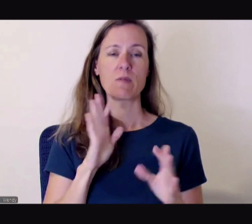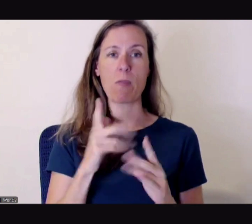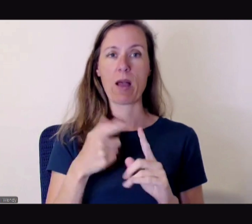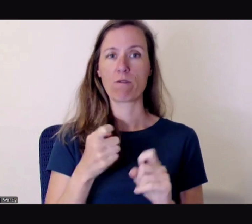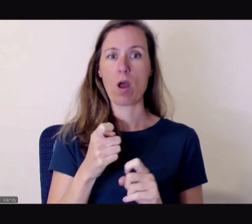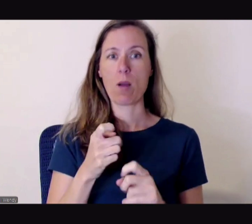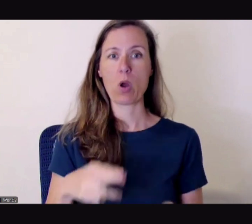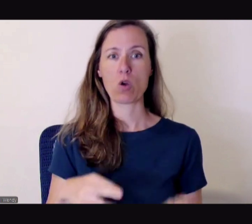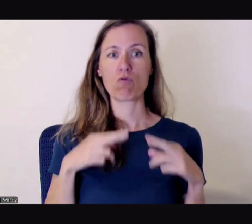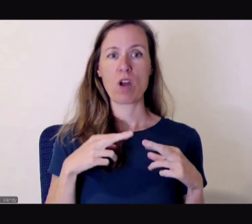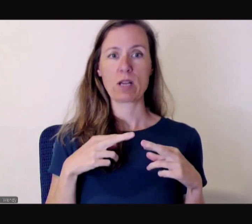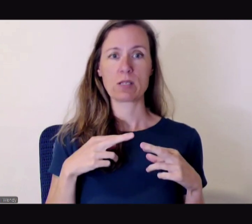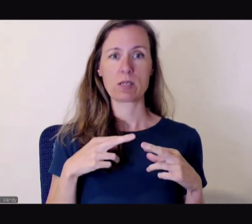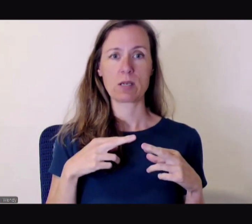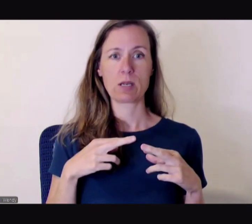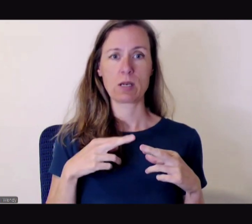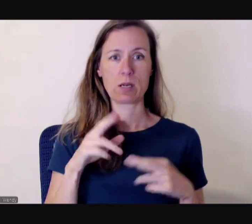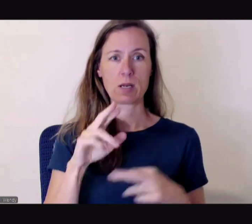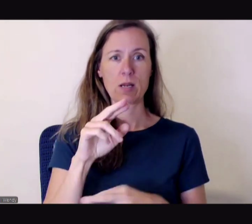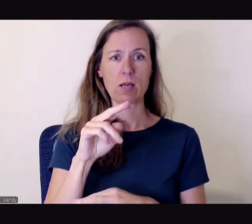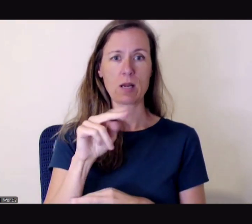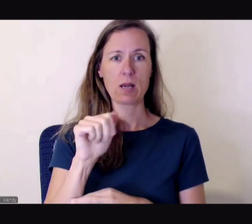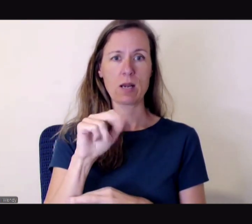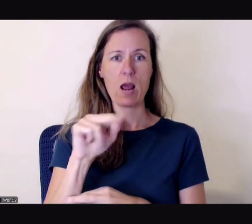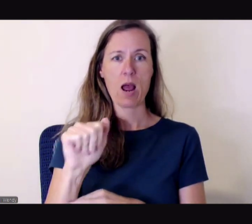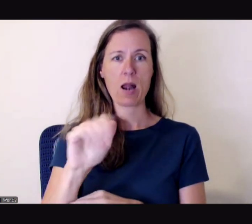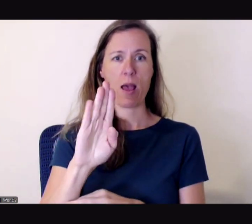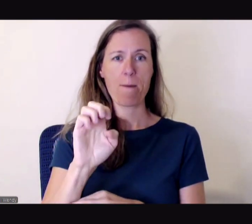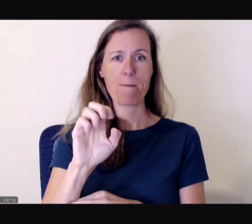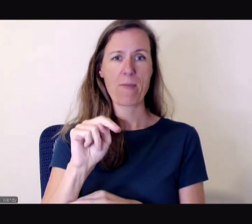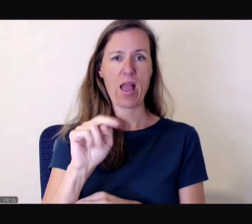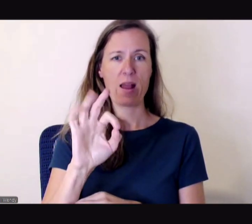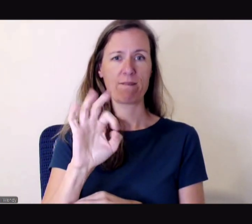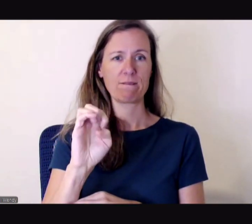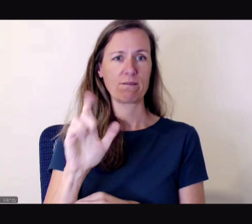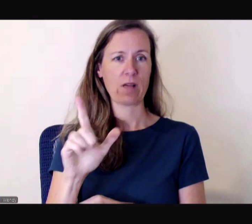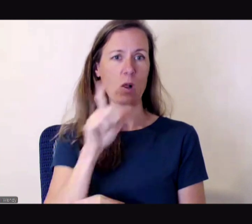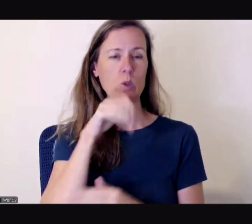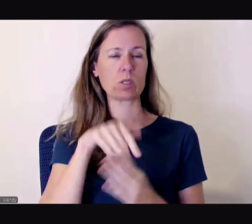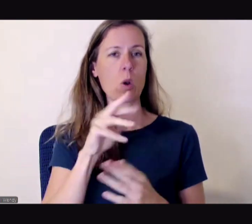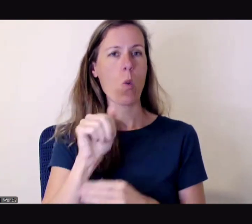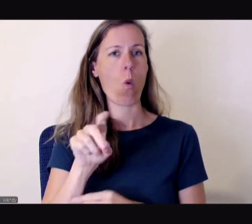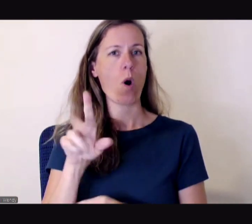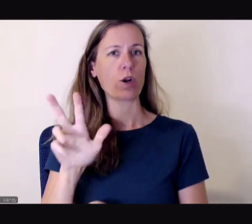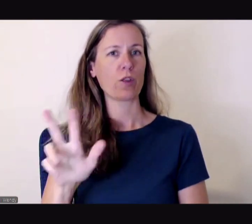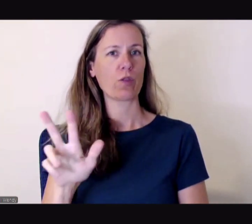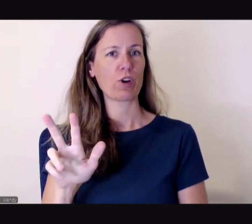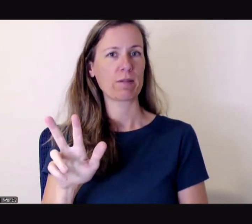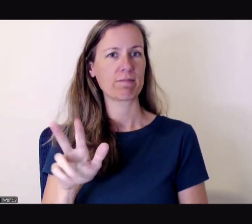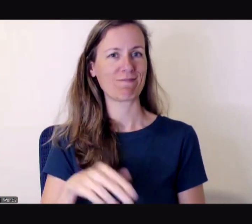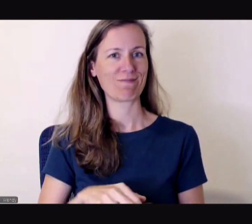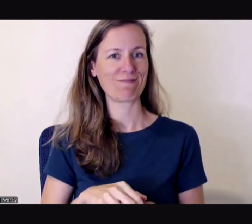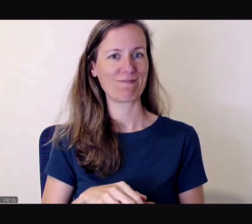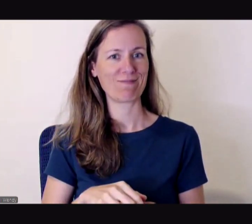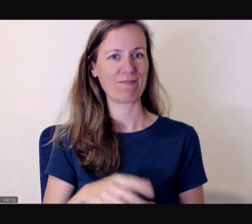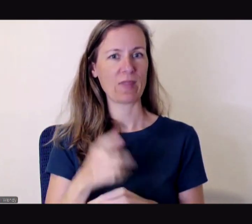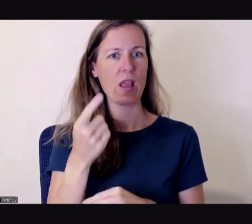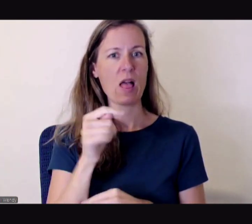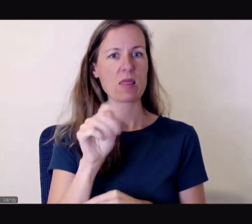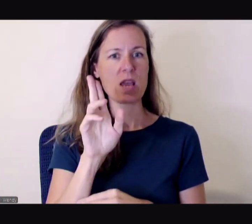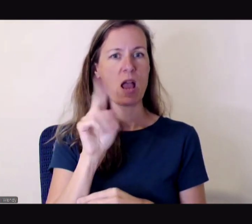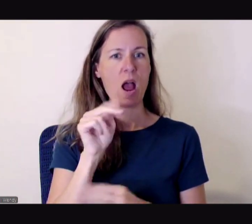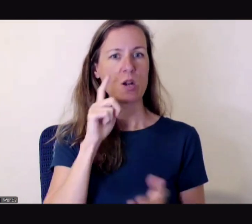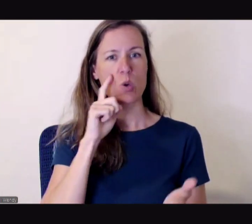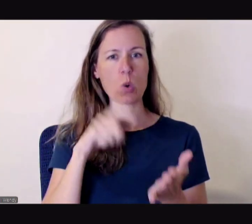Nana Banful, who's in Ward 3, obviously. The unnoticeable aspects of leadership are exceedingly difficult and